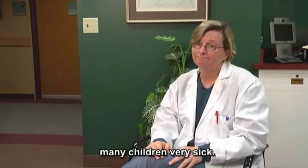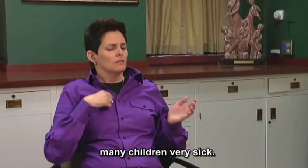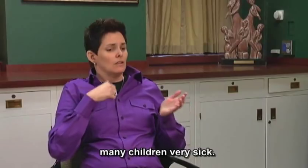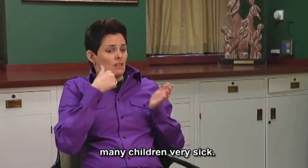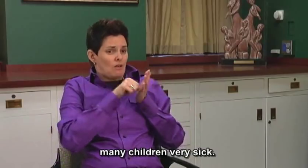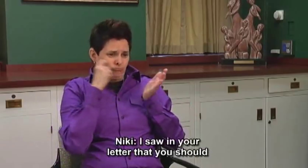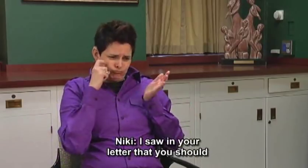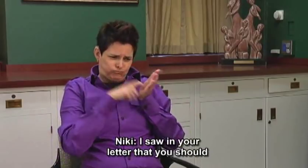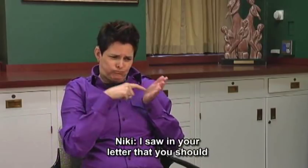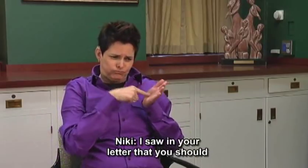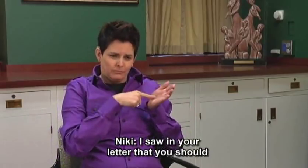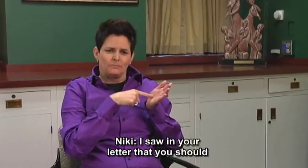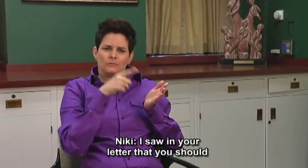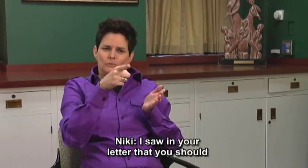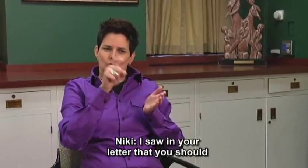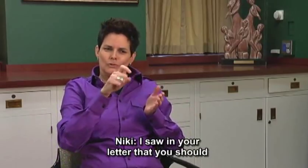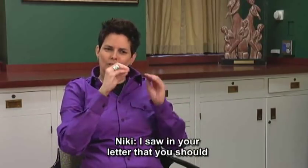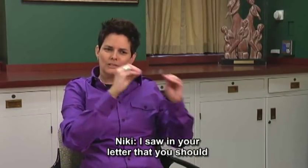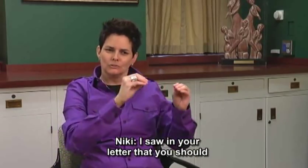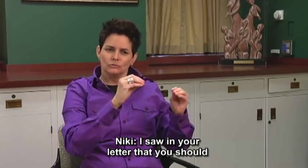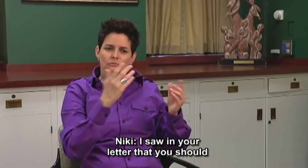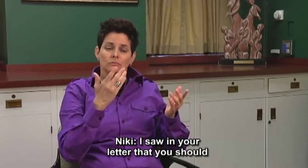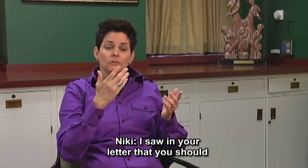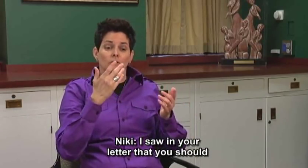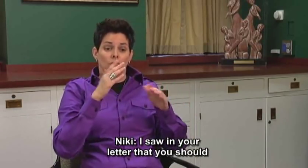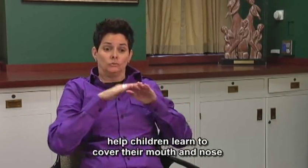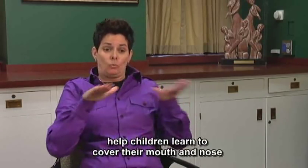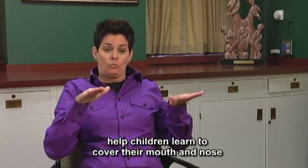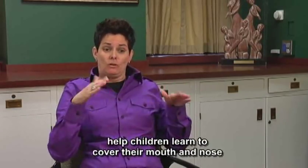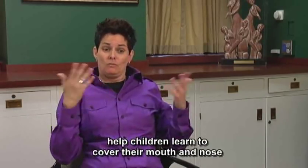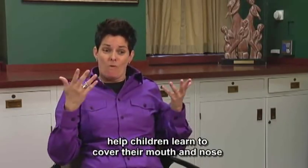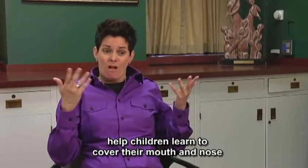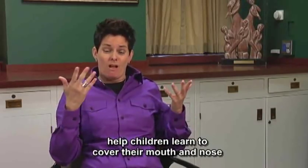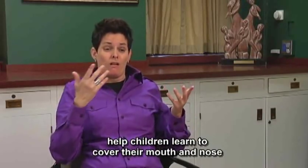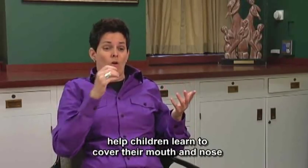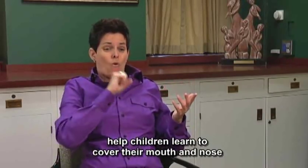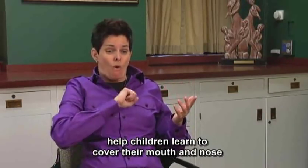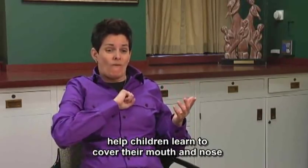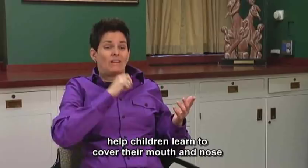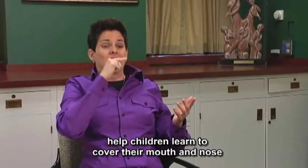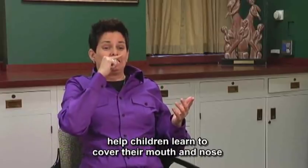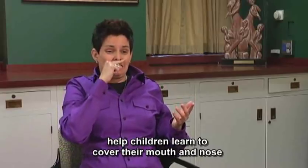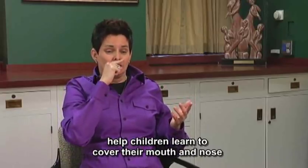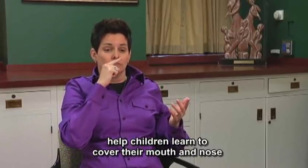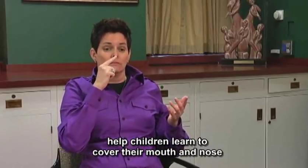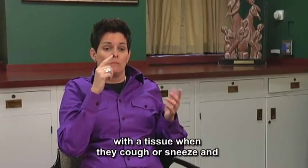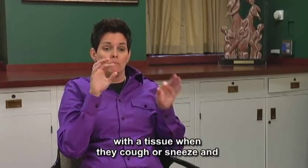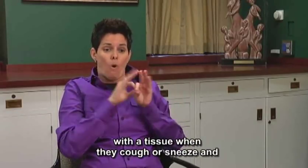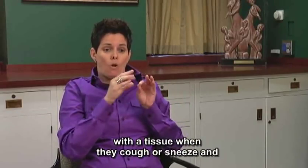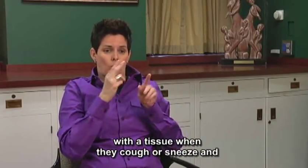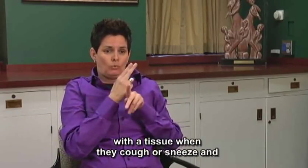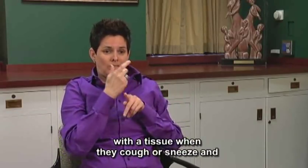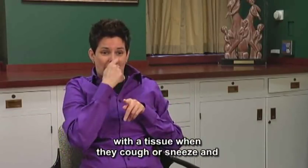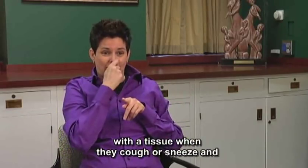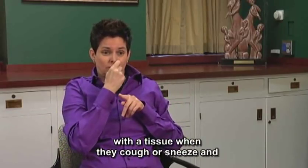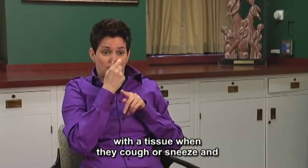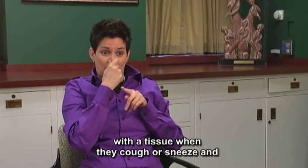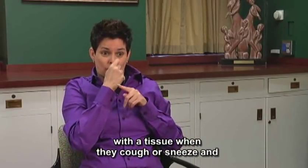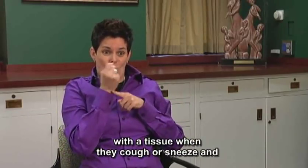i saw in your letter that you should help children learn to cover their mouth and nose with a tissue when they cough or sneeze and then throw the tissue away